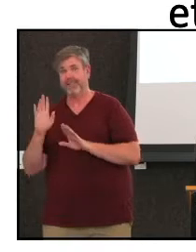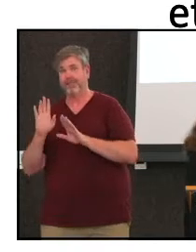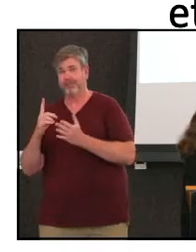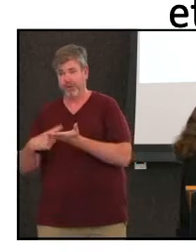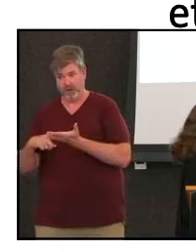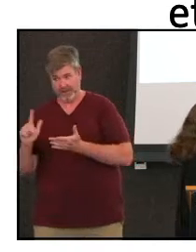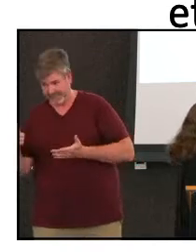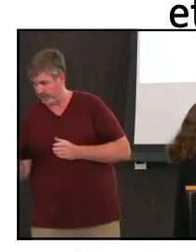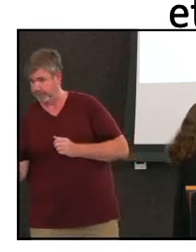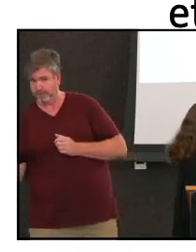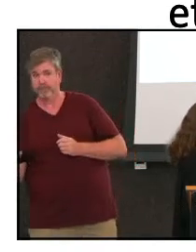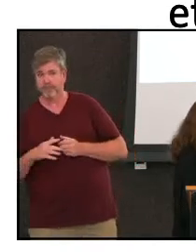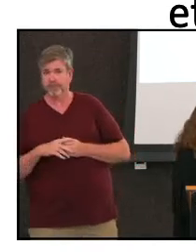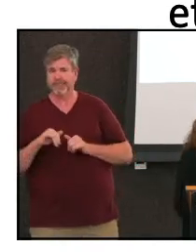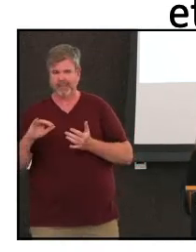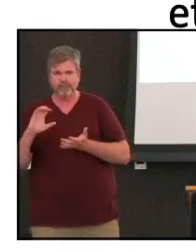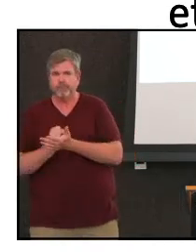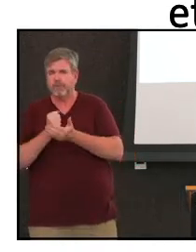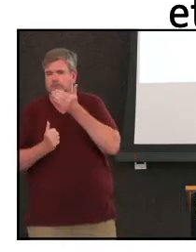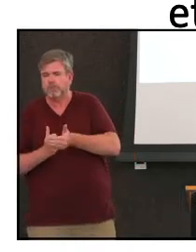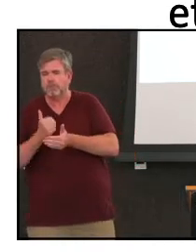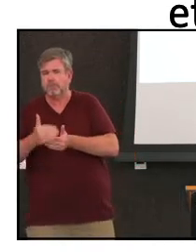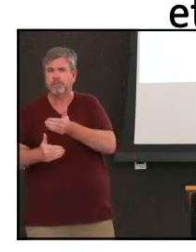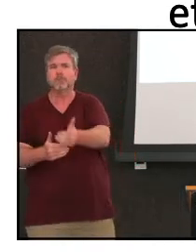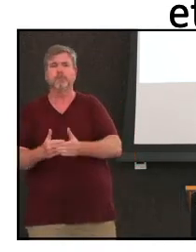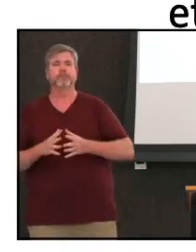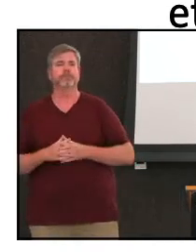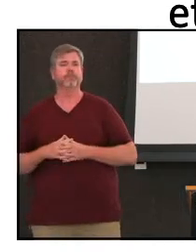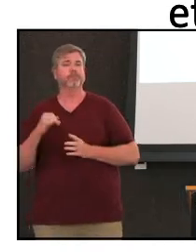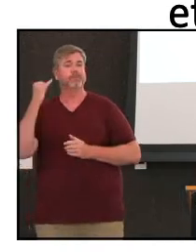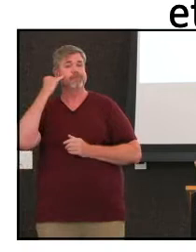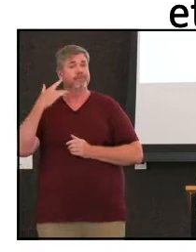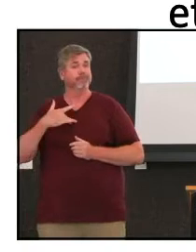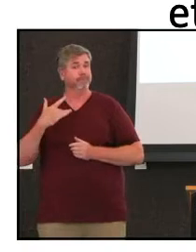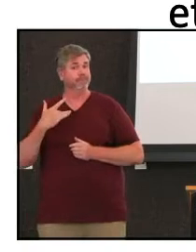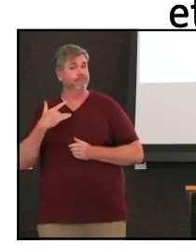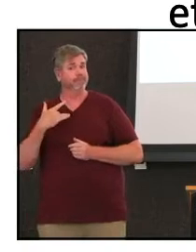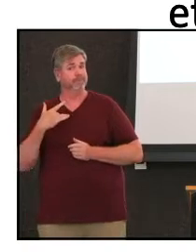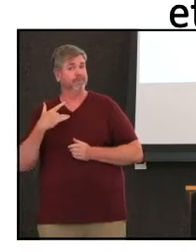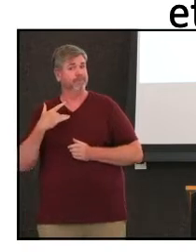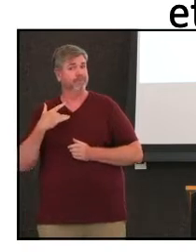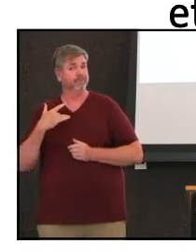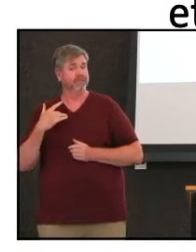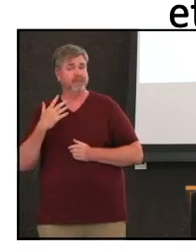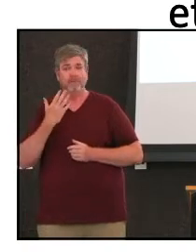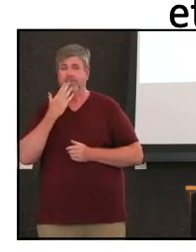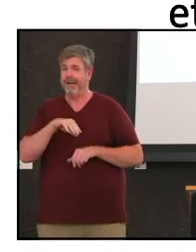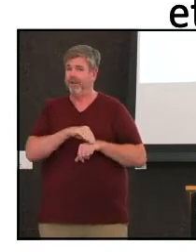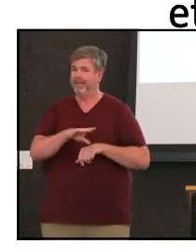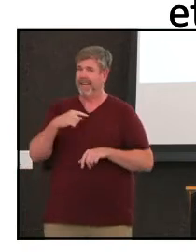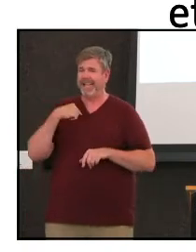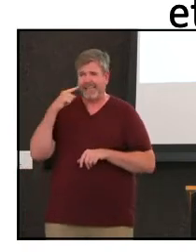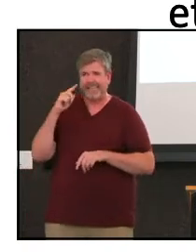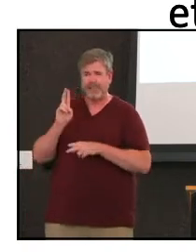them. If you think your child is at risk, so for example, you know they've used pills in the past, or perhaps you know they have